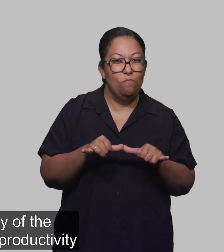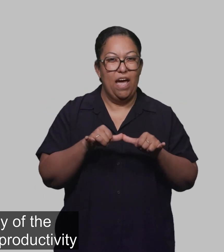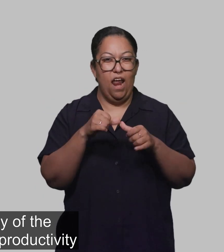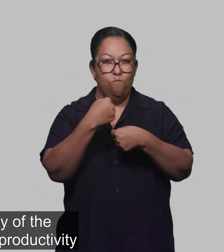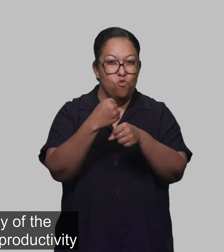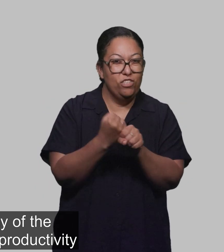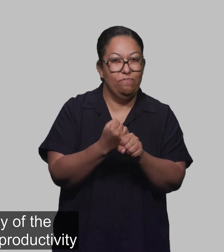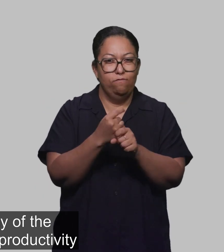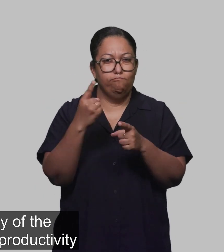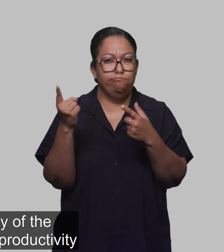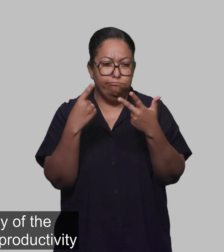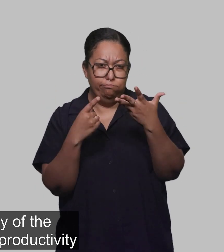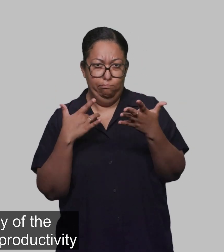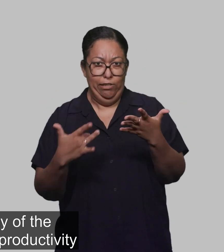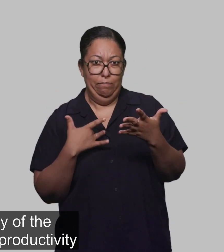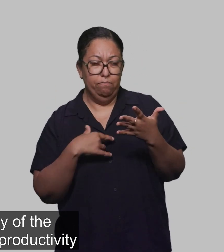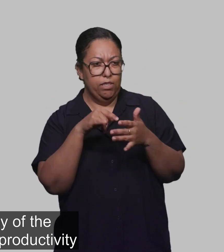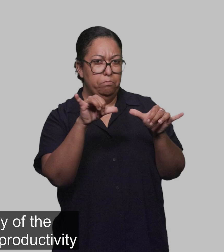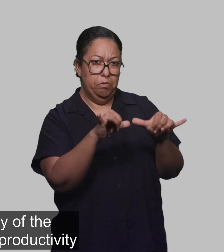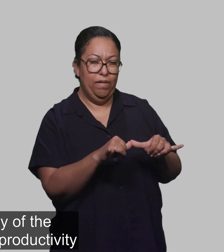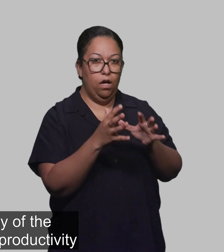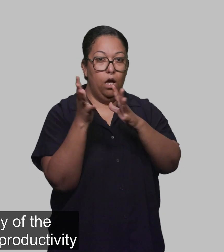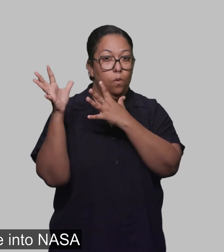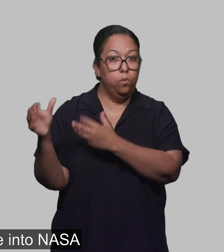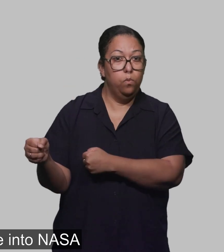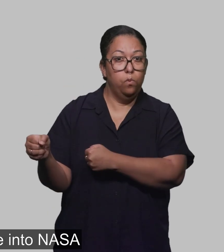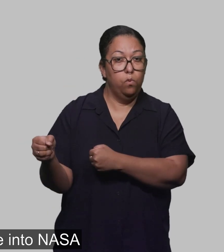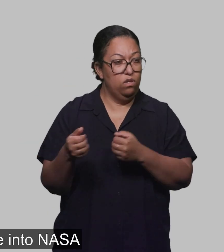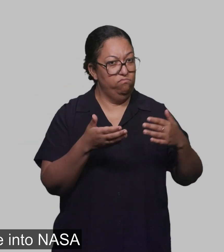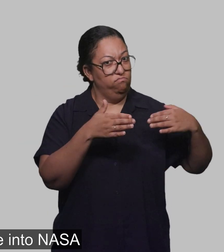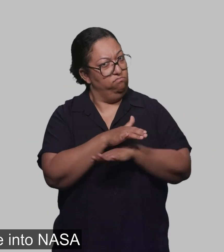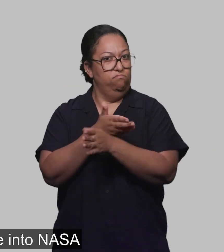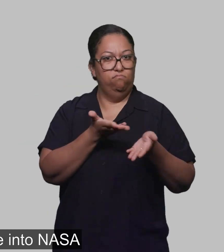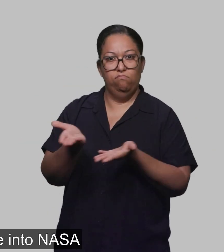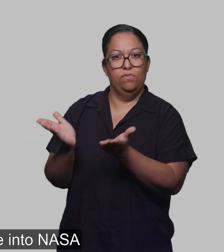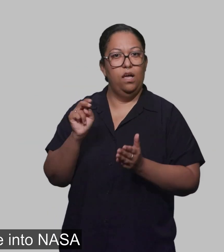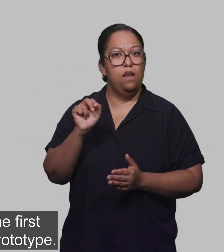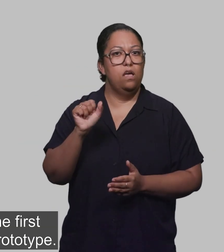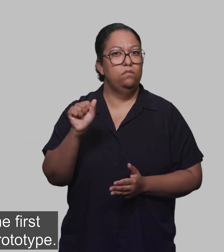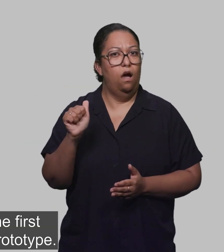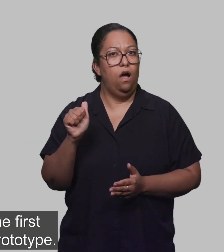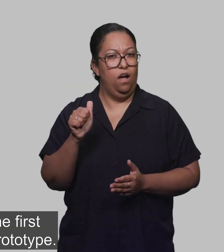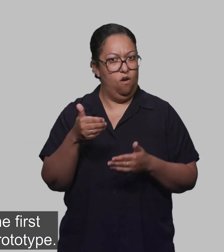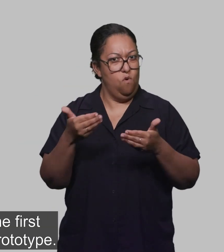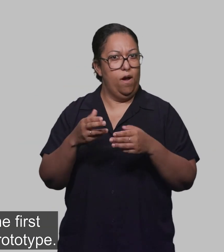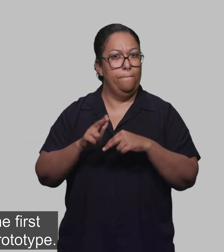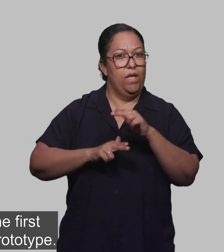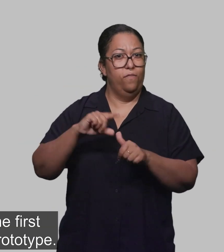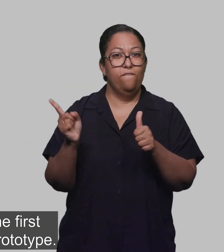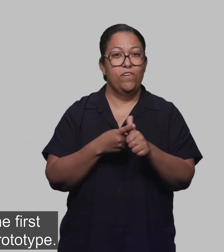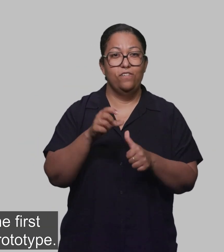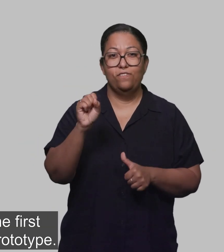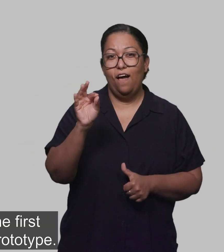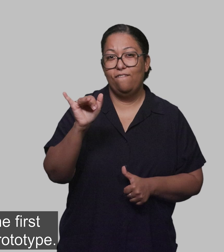the usual metrics of productivity in order to get me into NASA and build